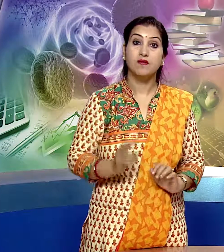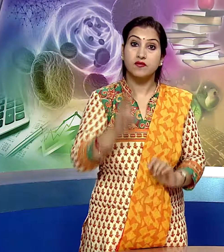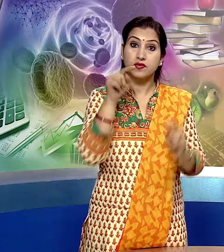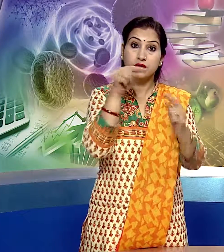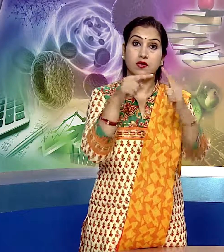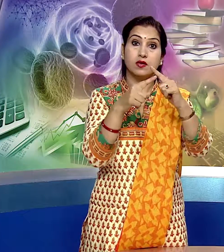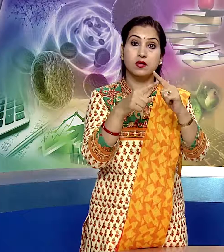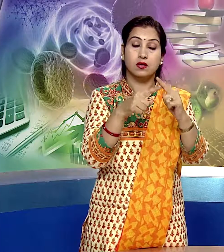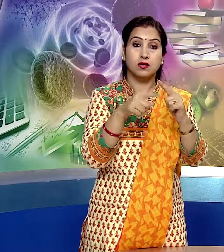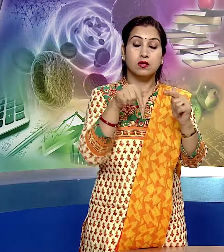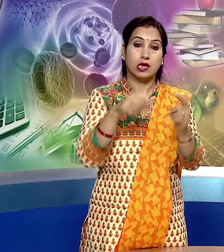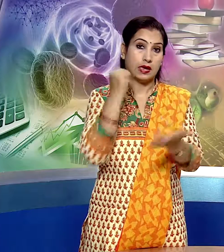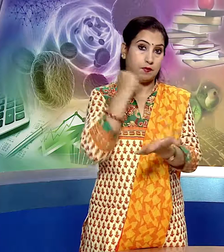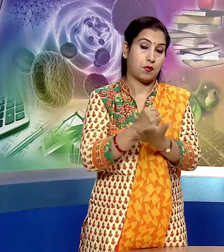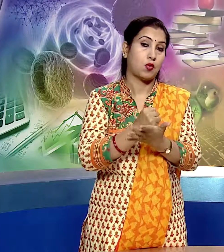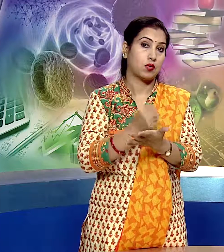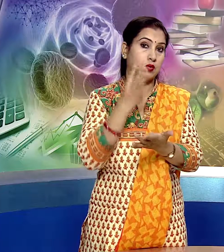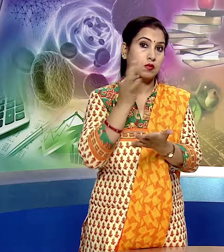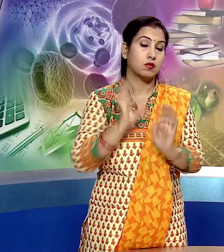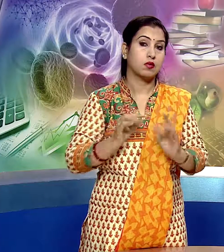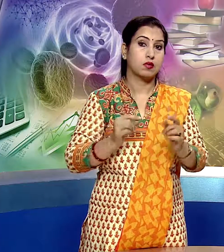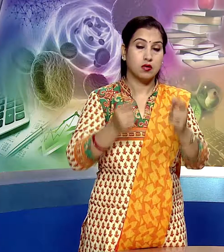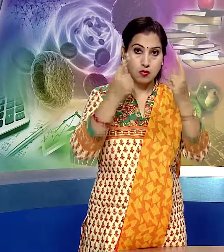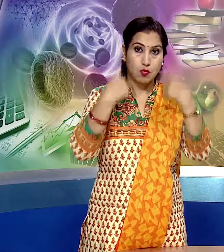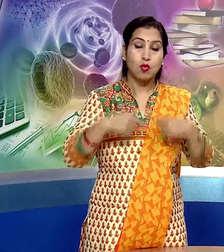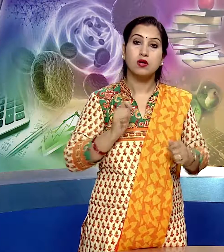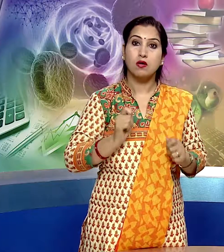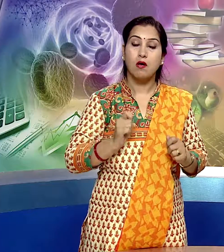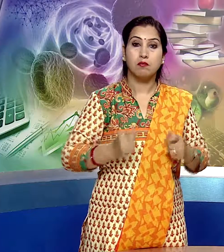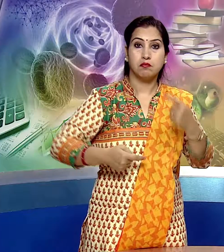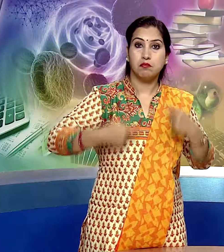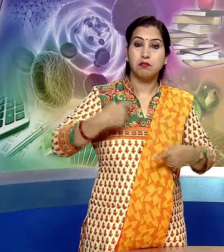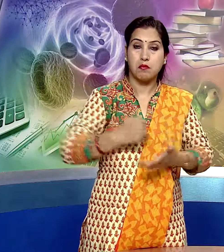Vitamins are essential for regulating all the body functions.